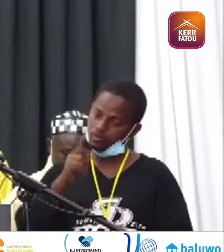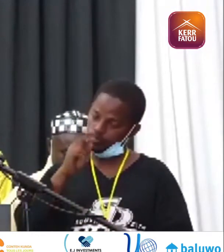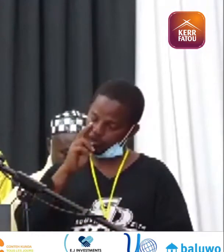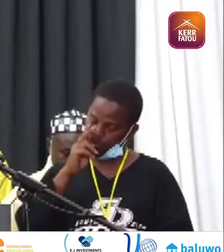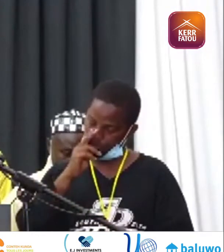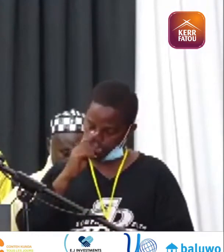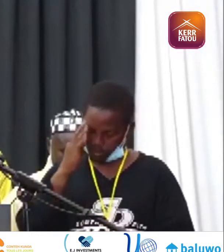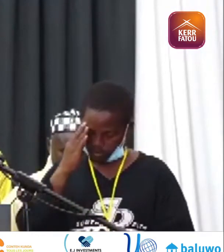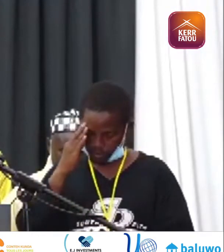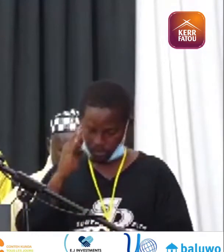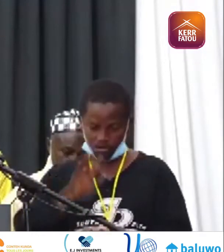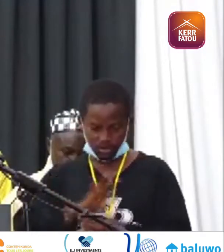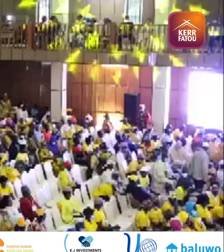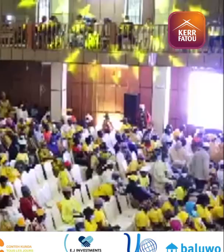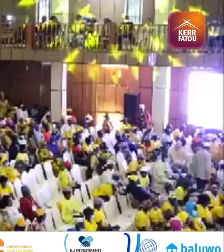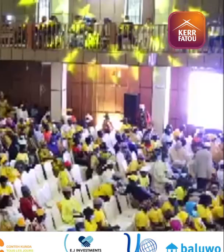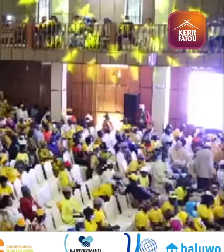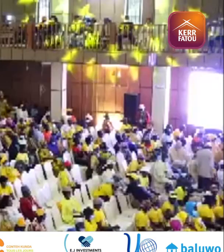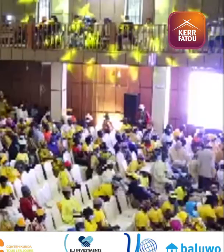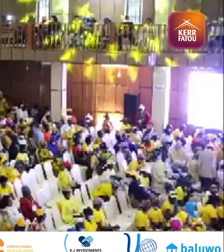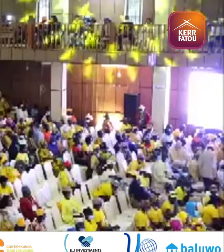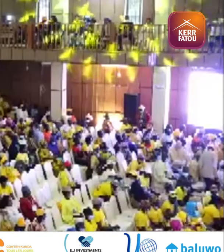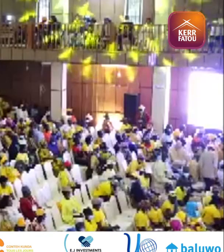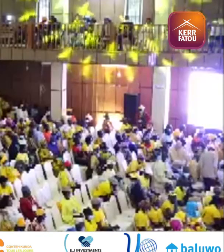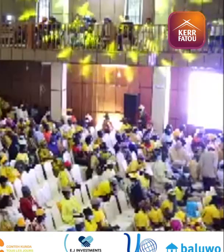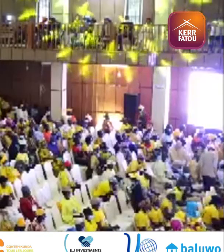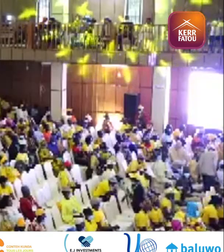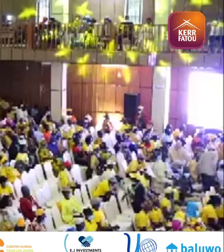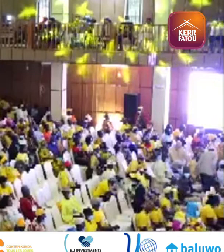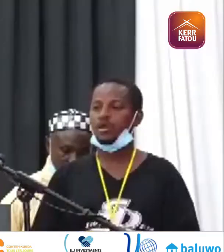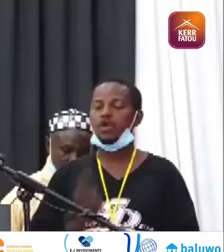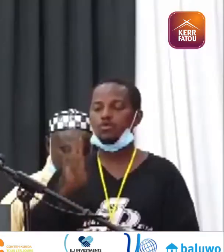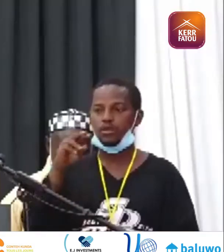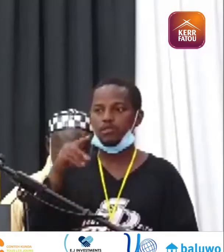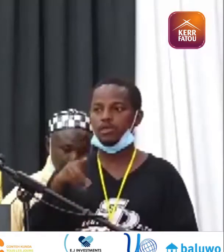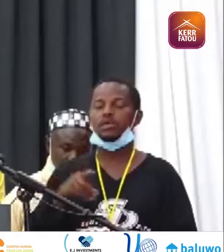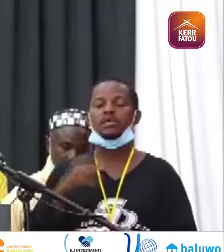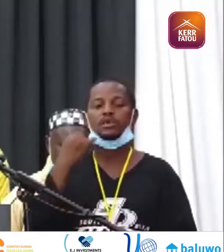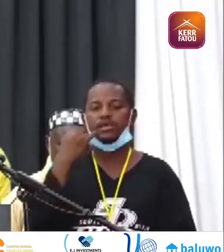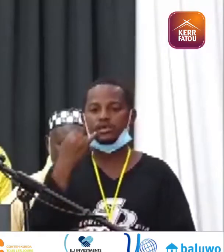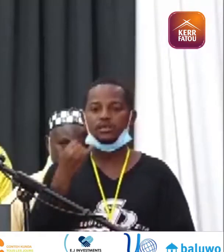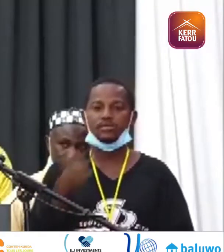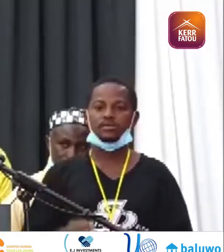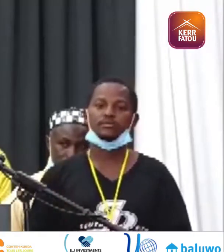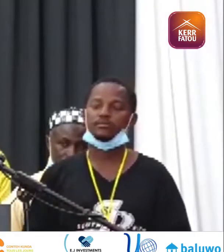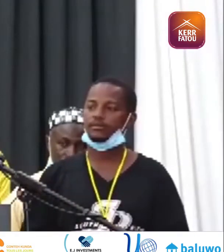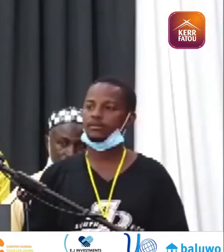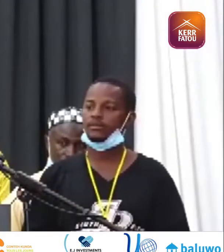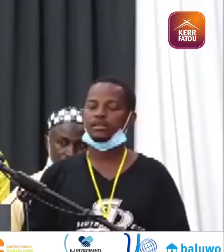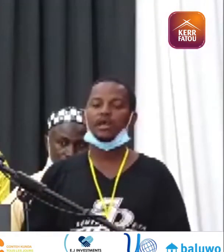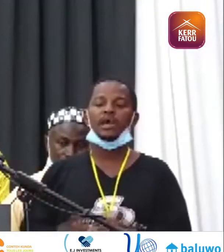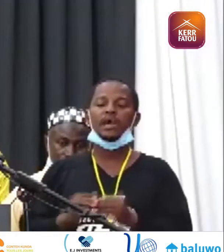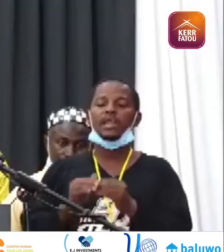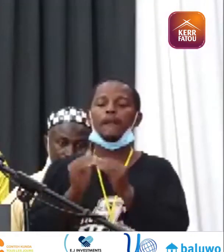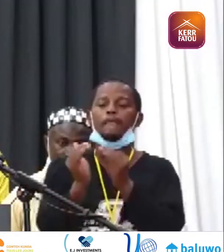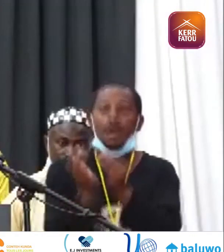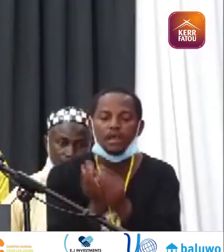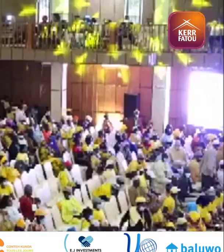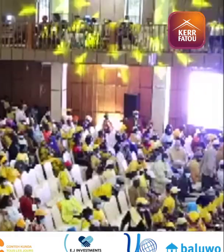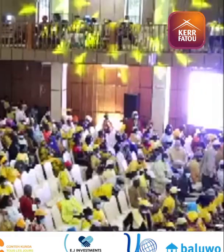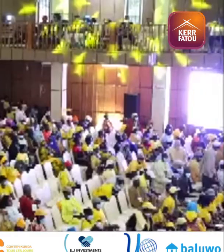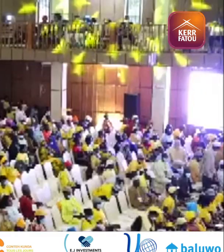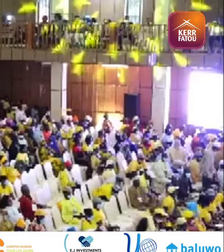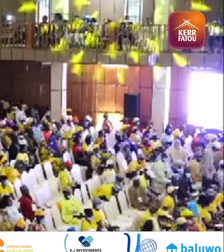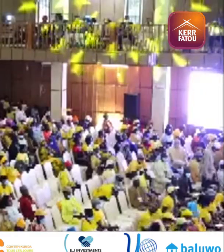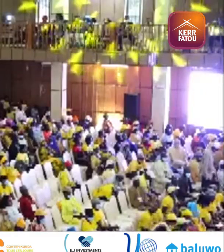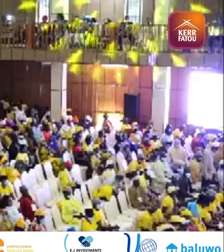that it is for the interest of the Gambia. And the UDP is the party for the